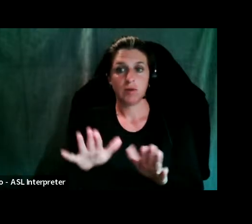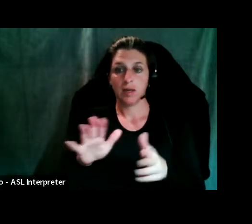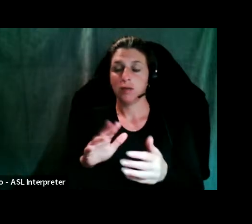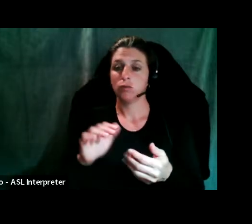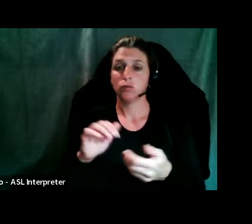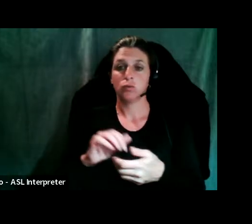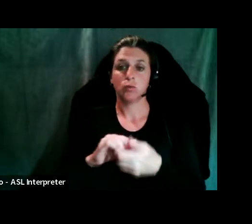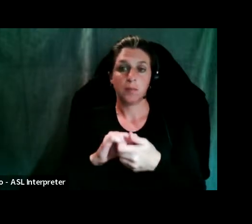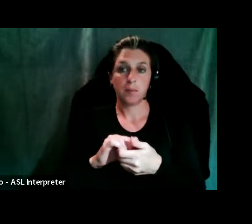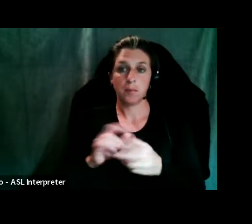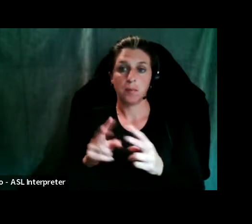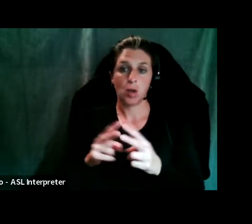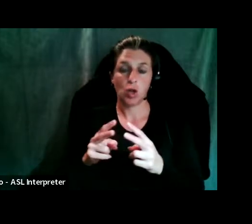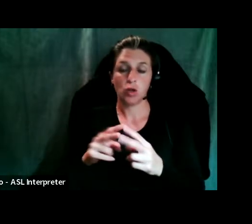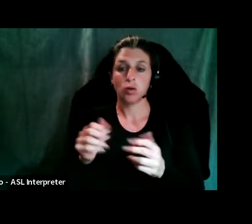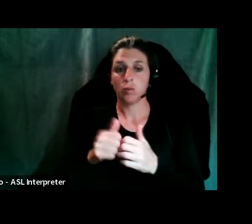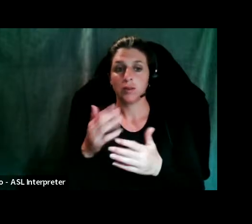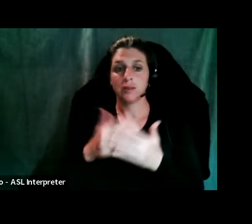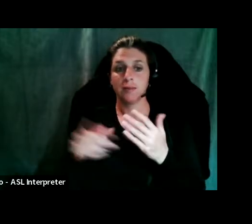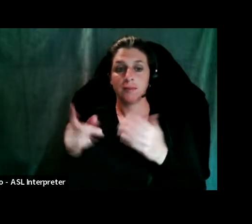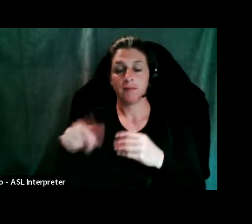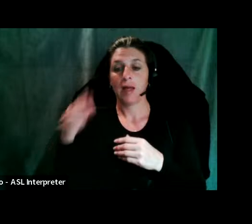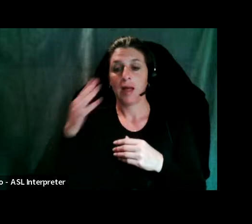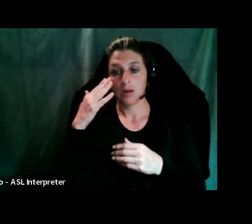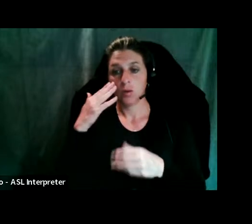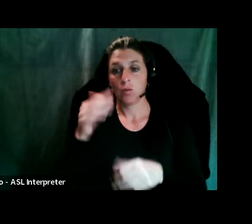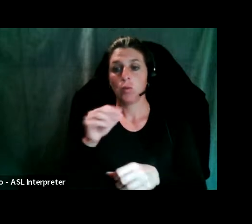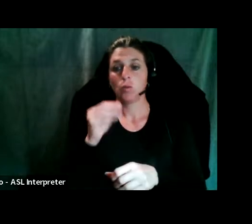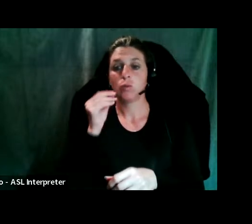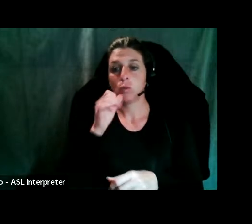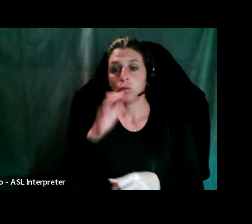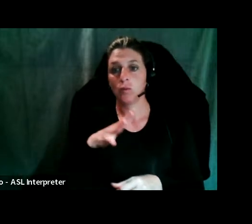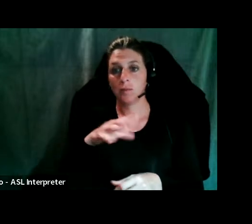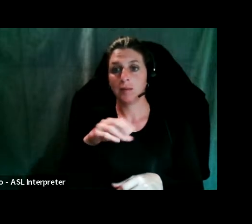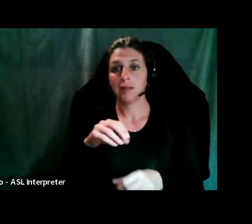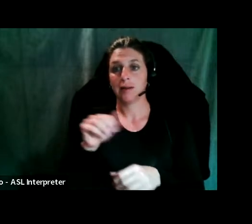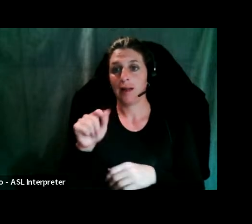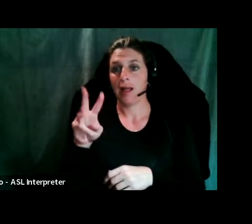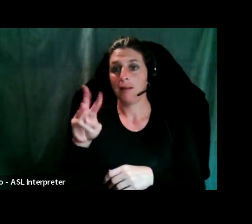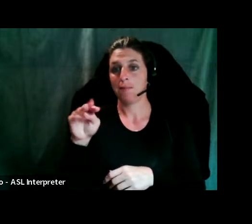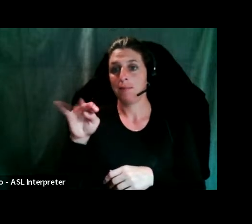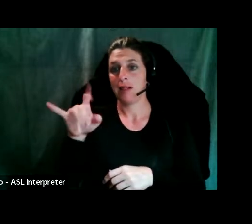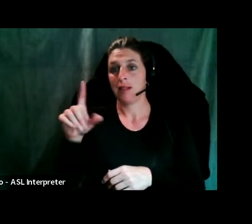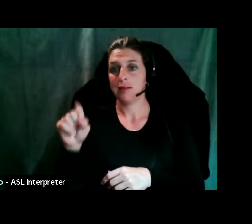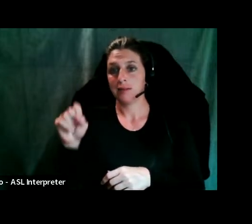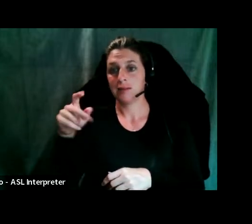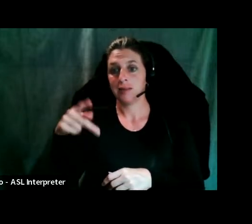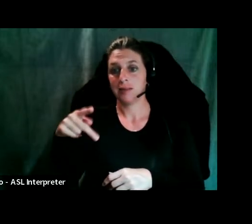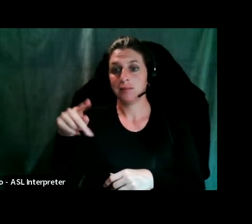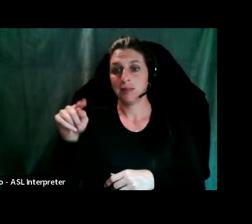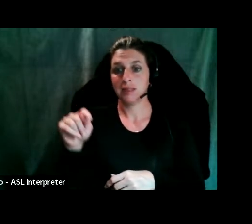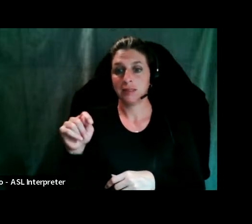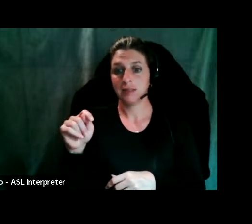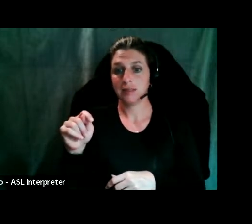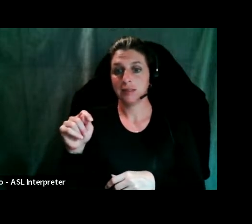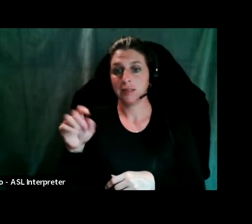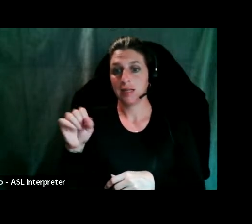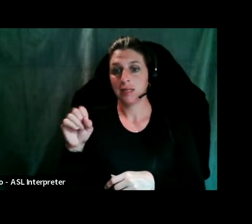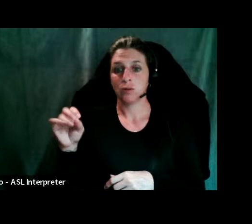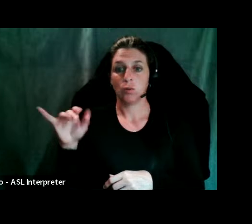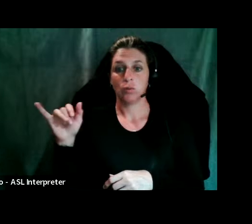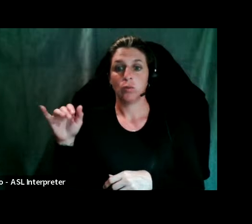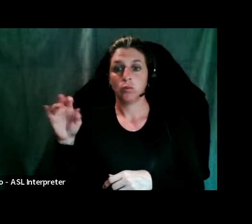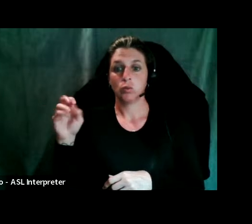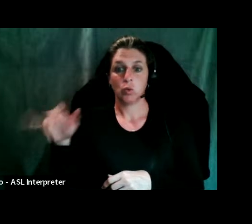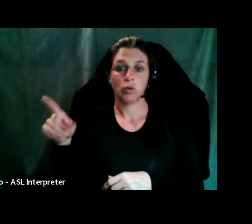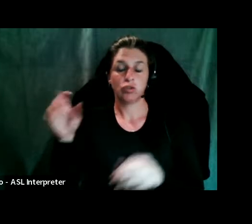them. I know there's a woman over at Mills, the Mills PTSO Joy. Joy, she's amazing. And so I'm